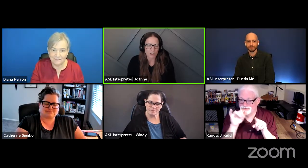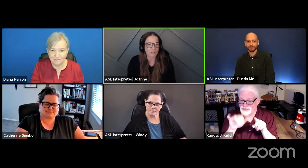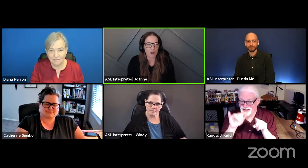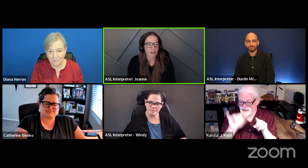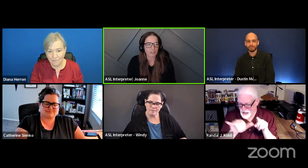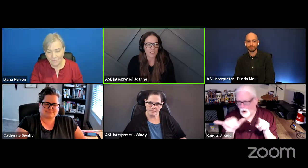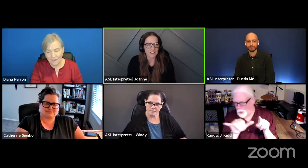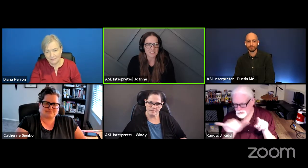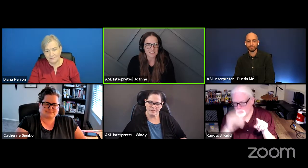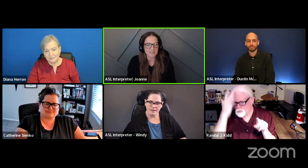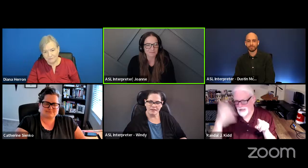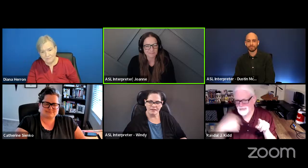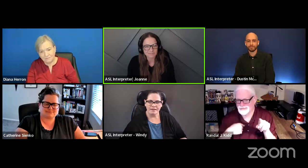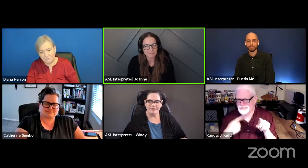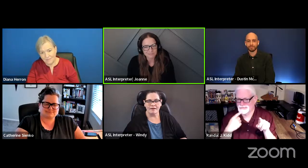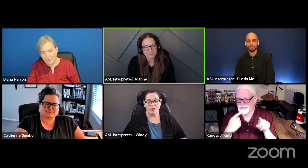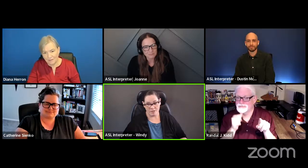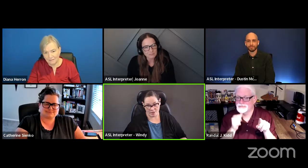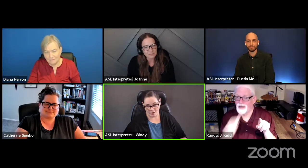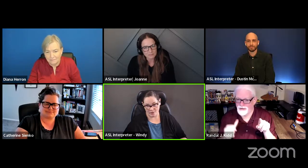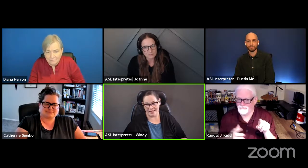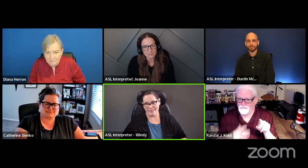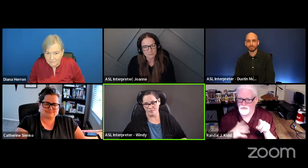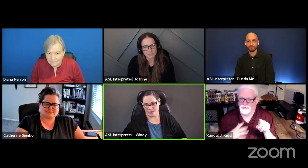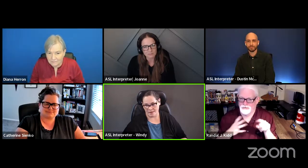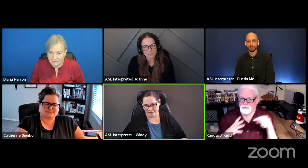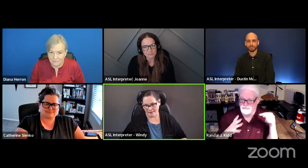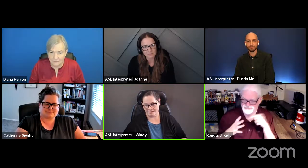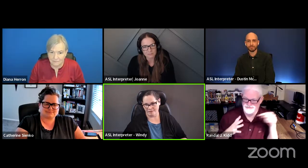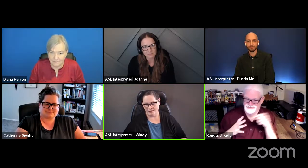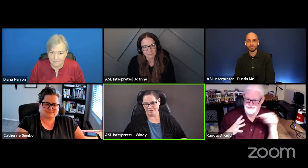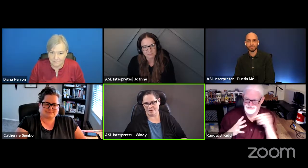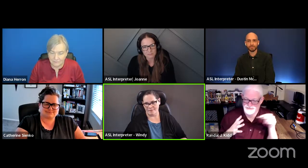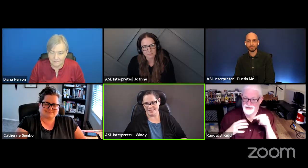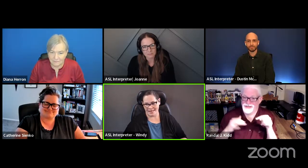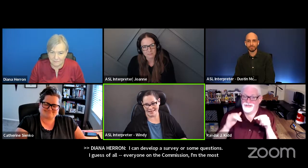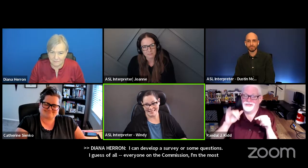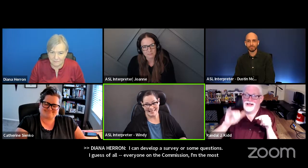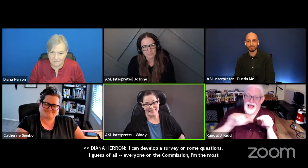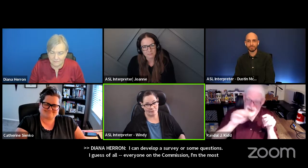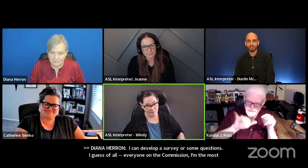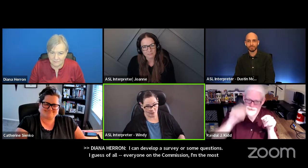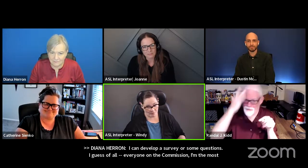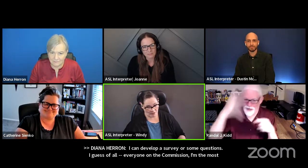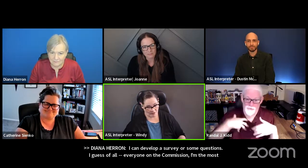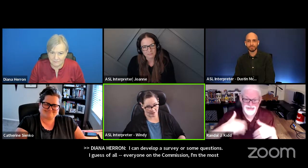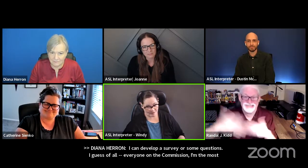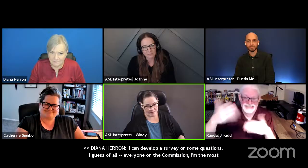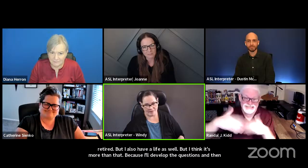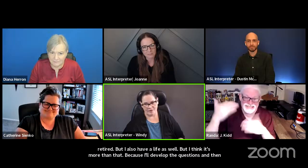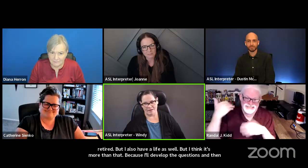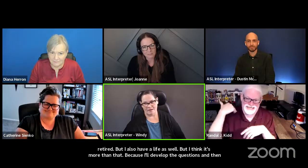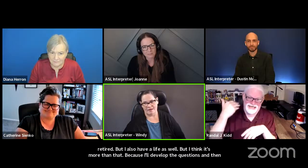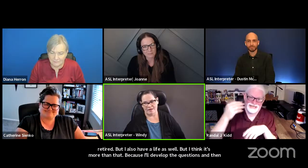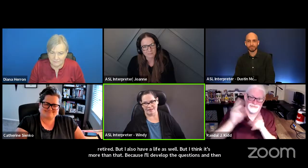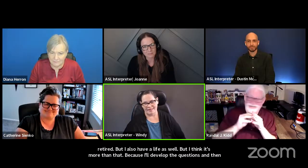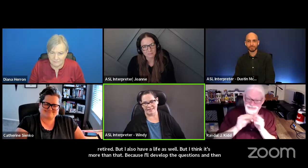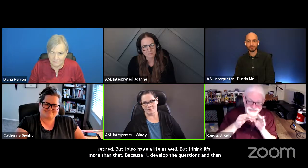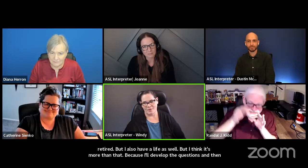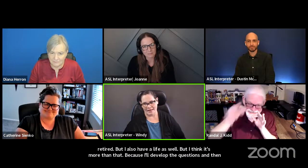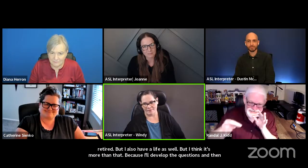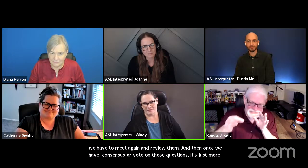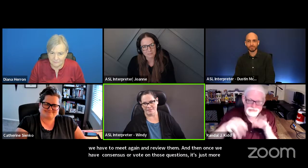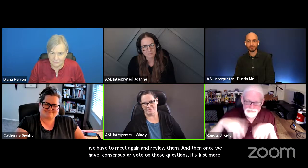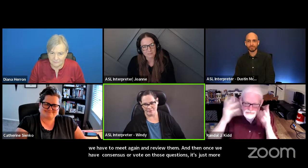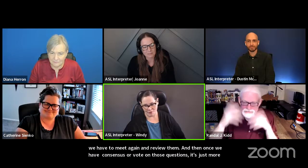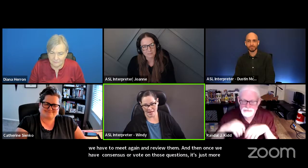more work for all of us. Also, that is why I said informal. And